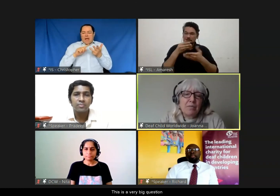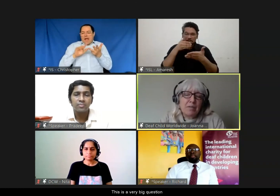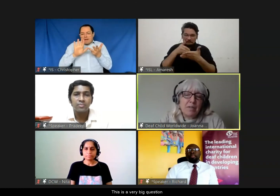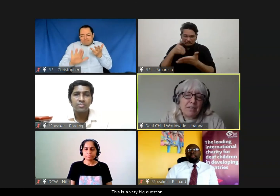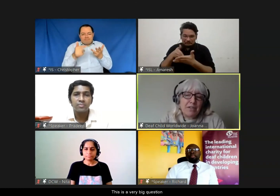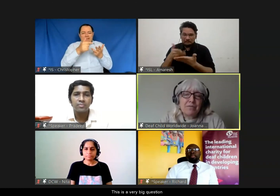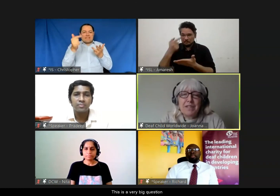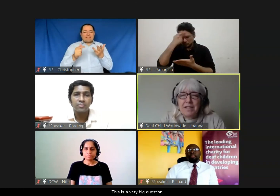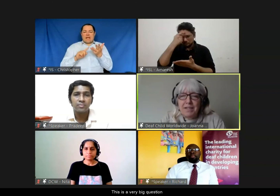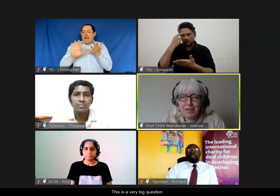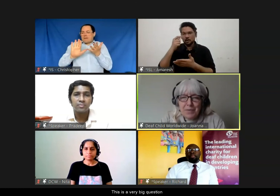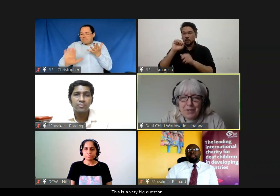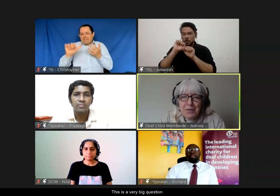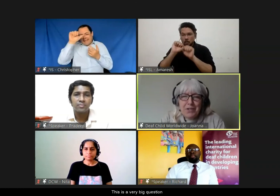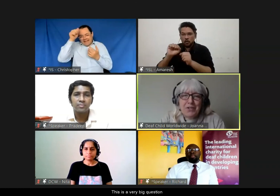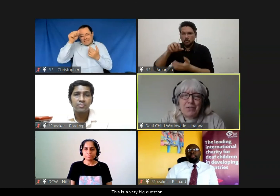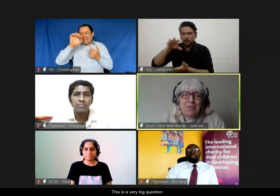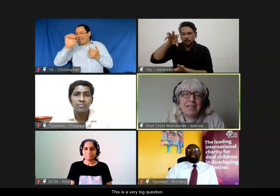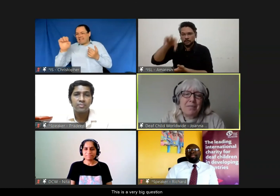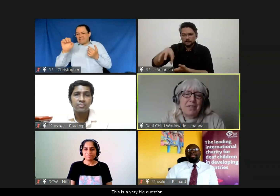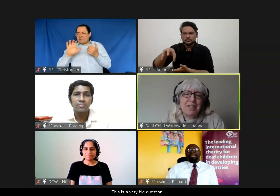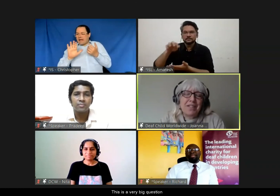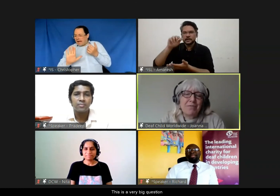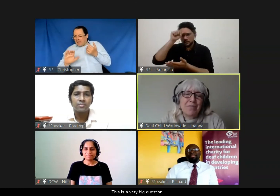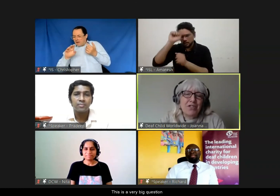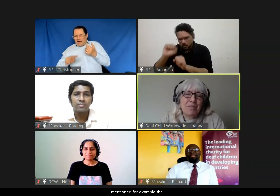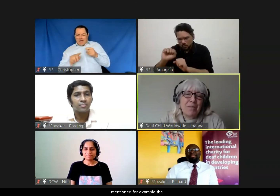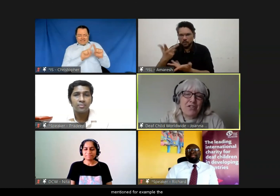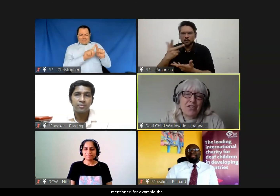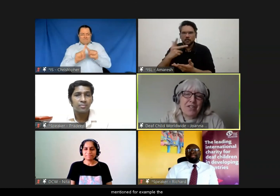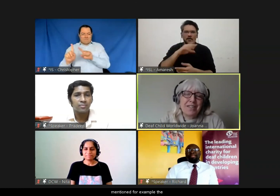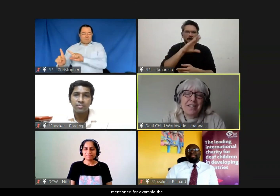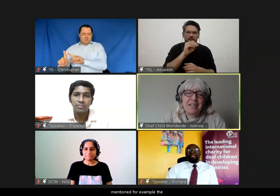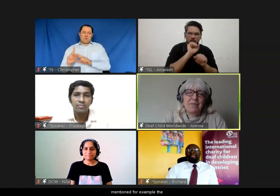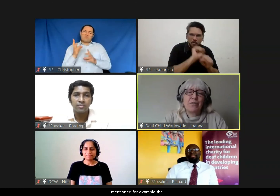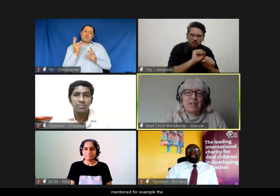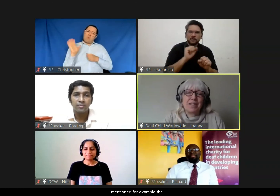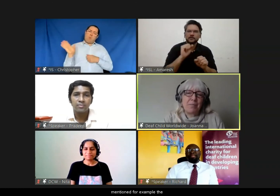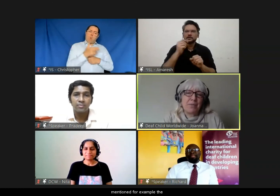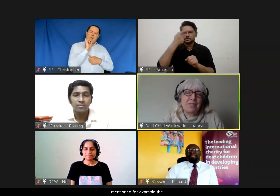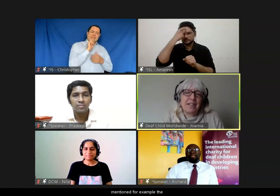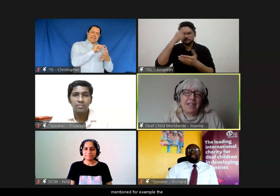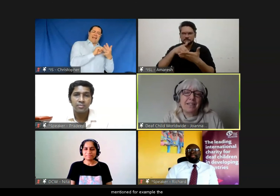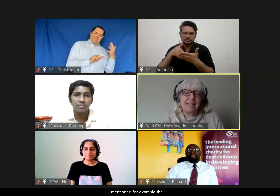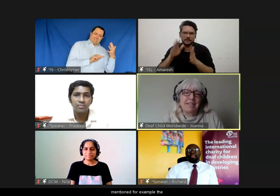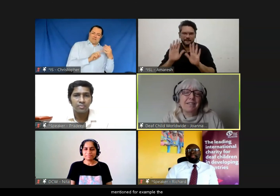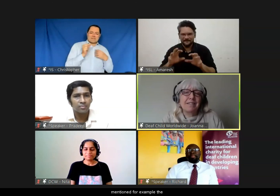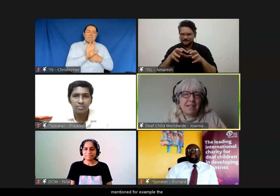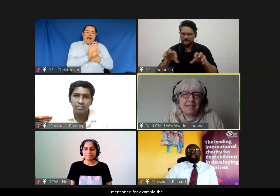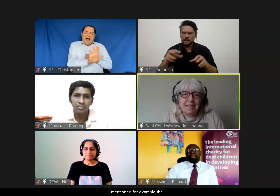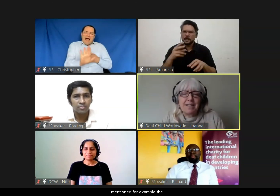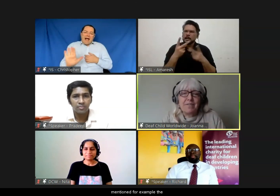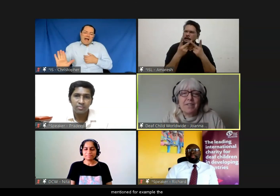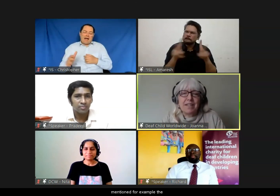Now, this is a very big question, obviously, but Richard mentioned, for example,